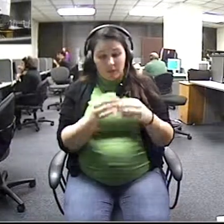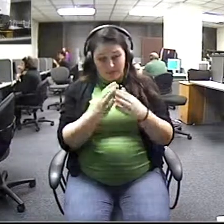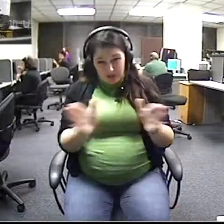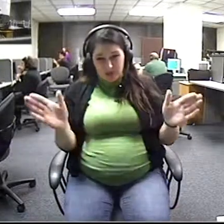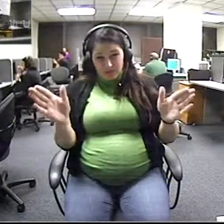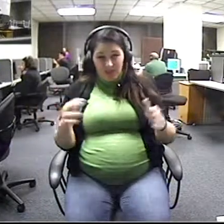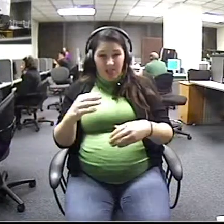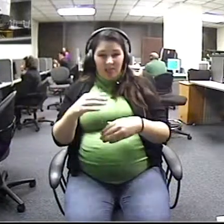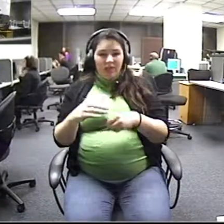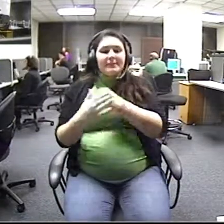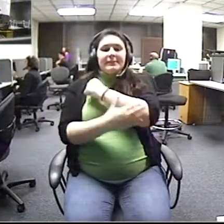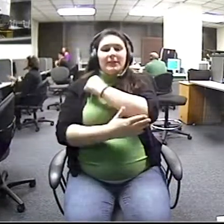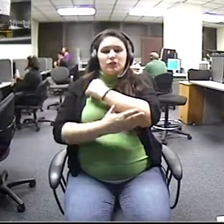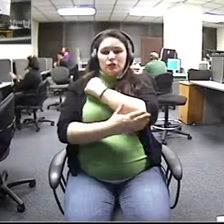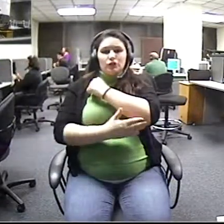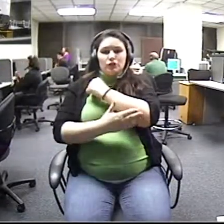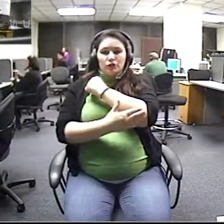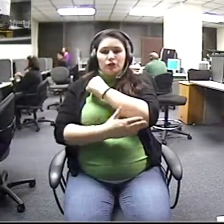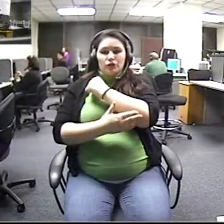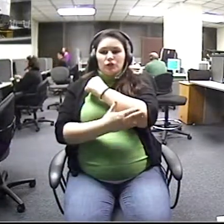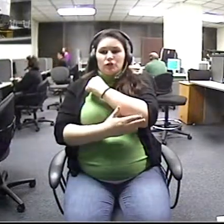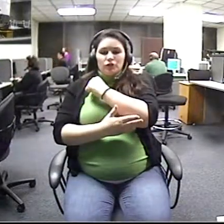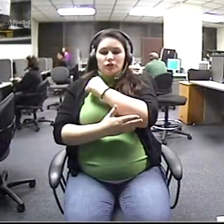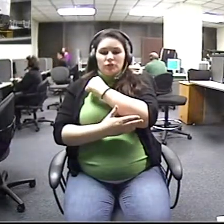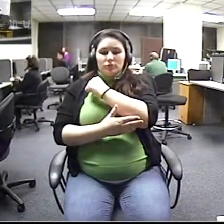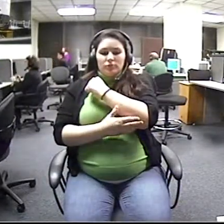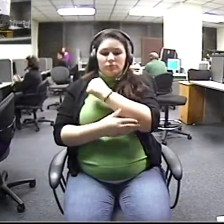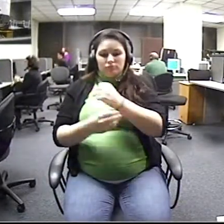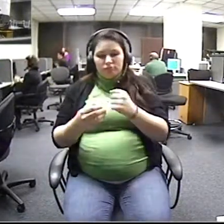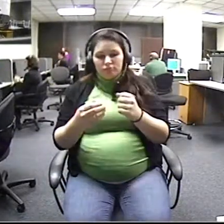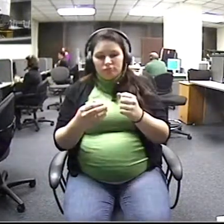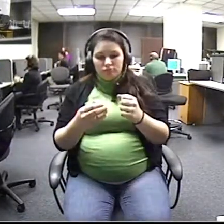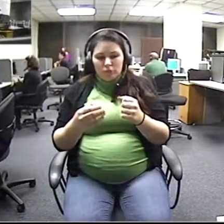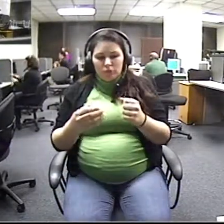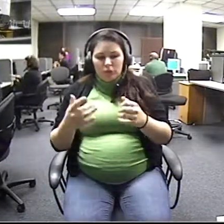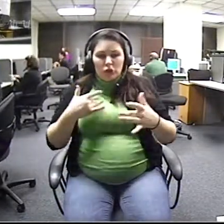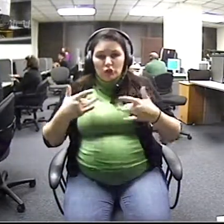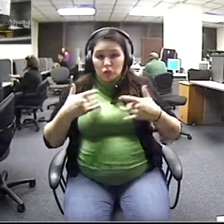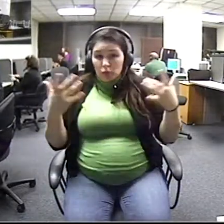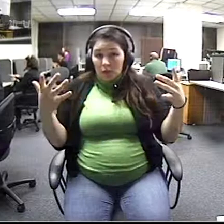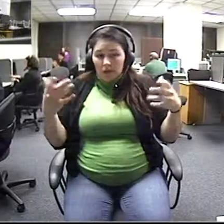were to concern themselves with the local affairs.